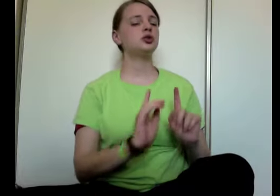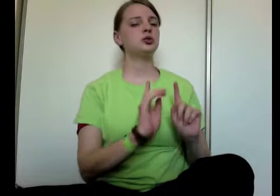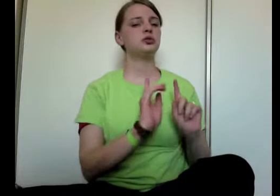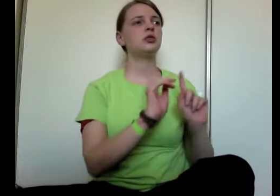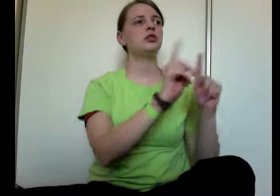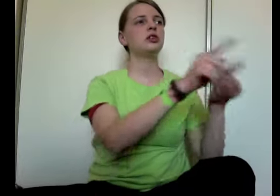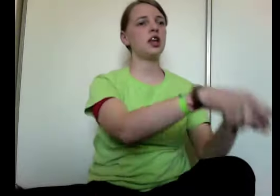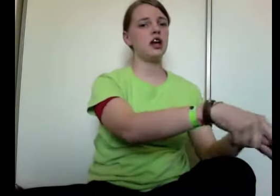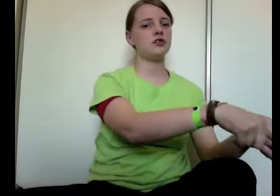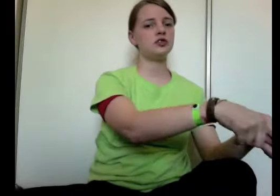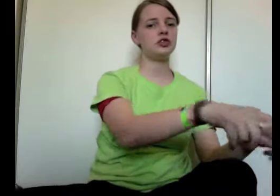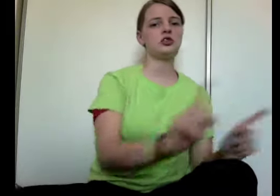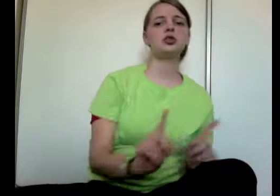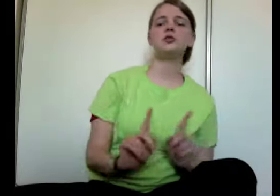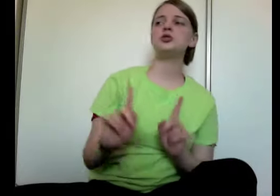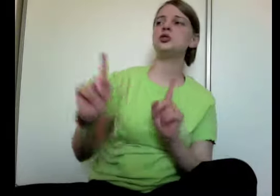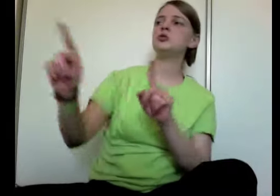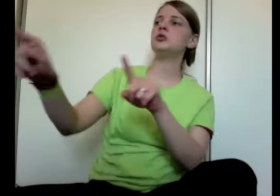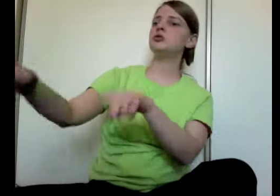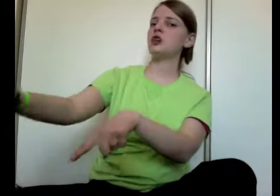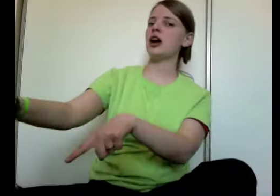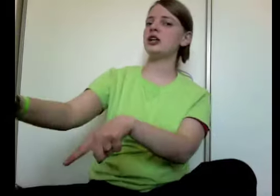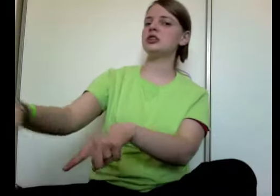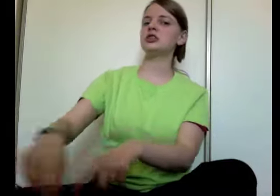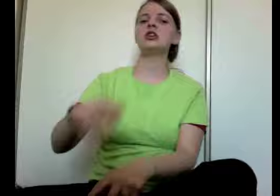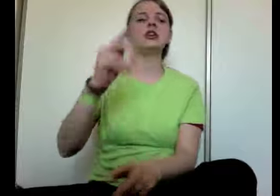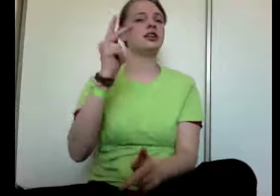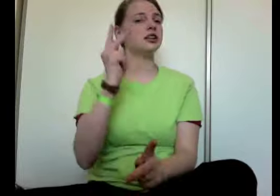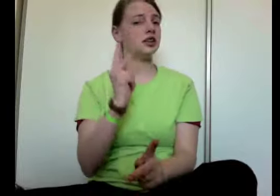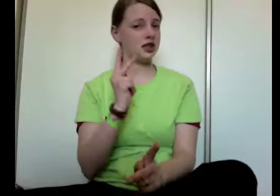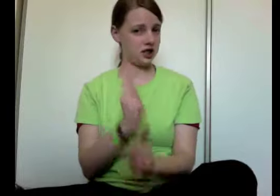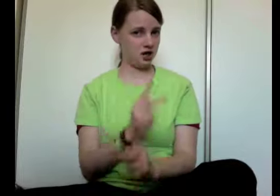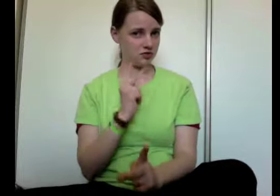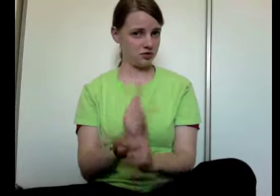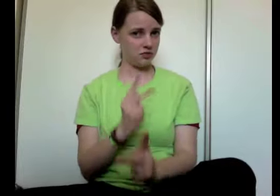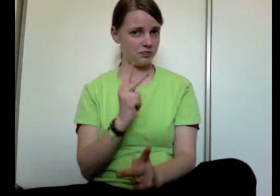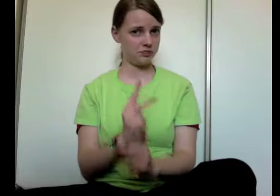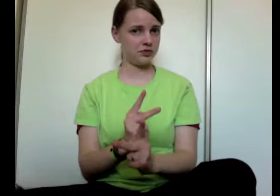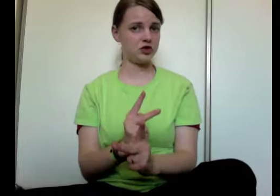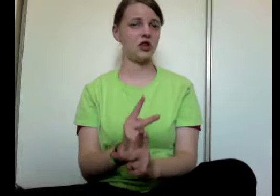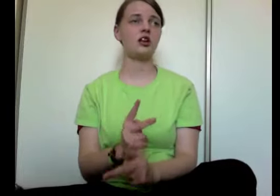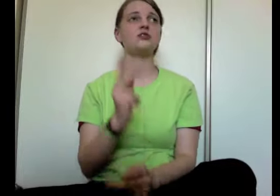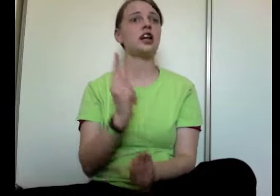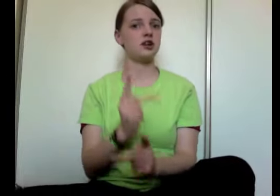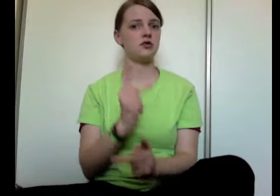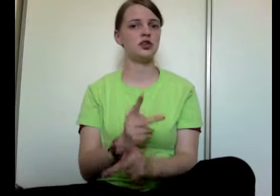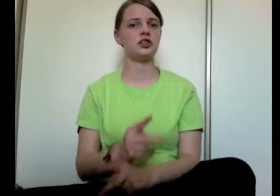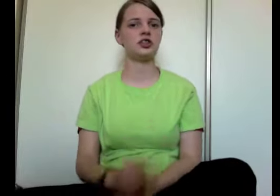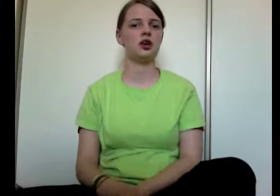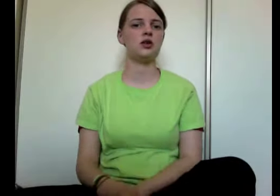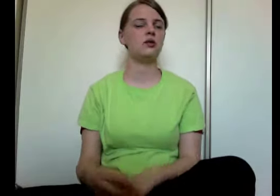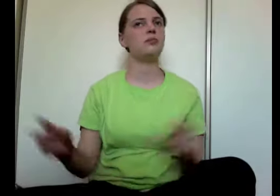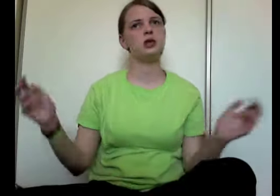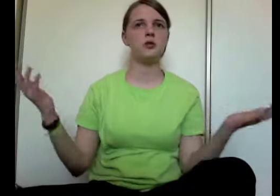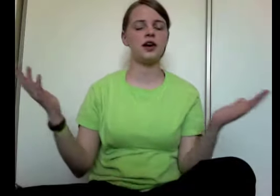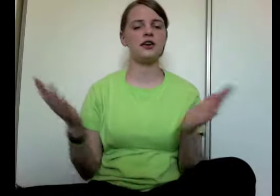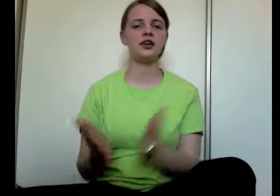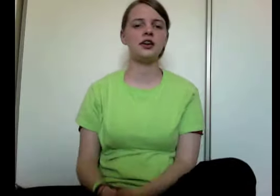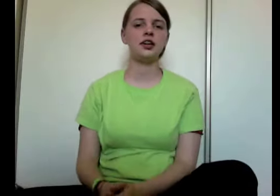to left, go to right, and careful. There's a lot of careful because, you know, beware,